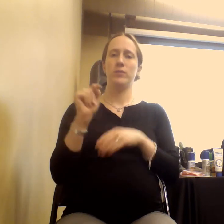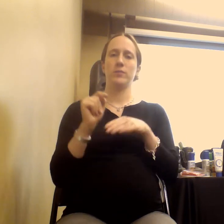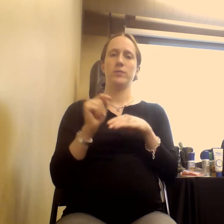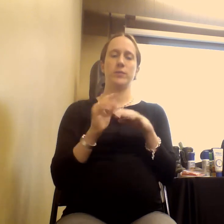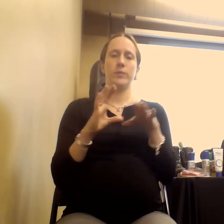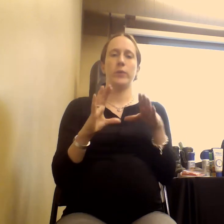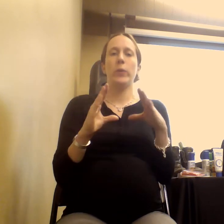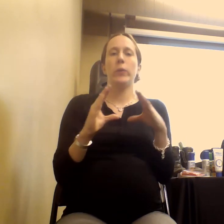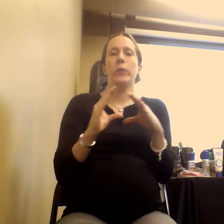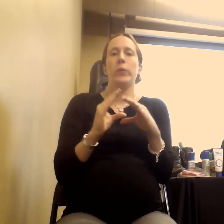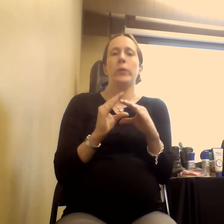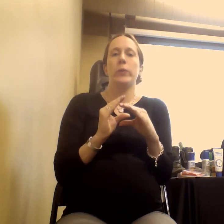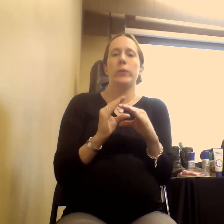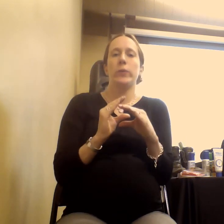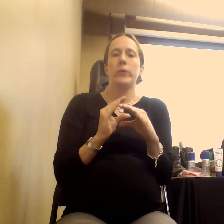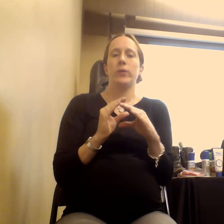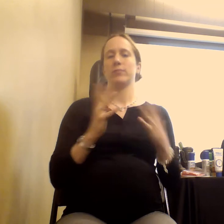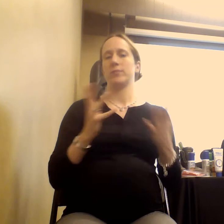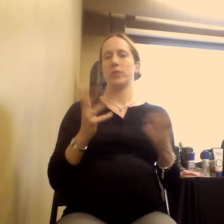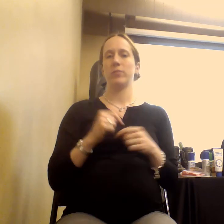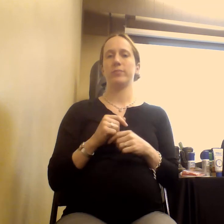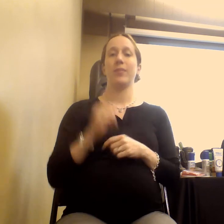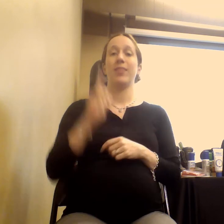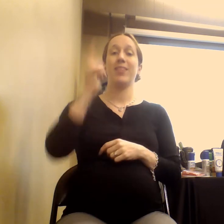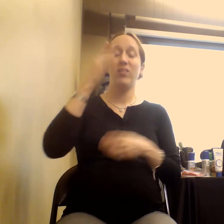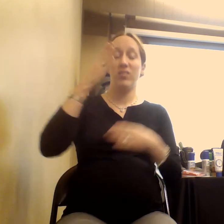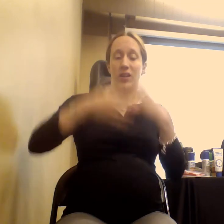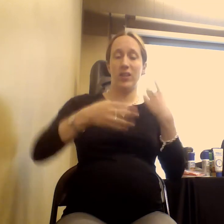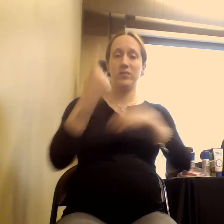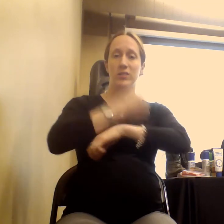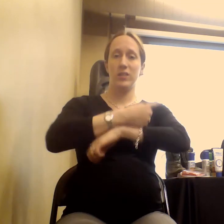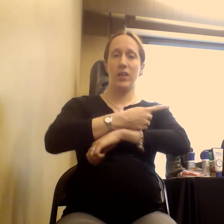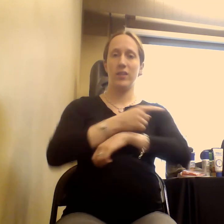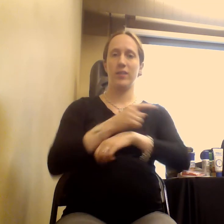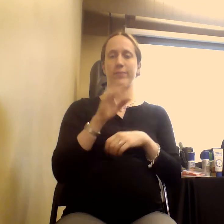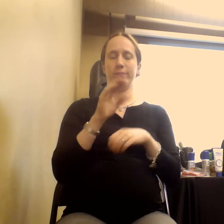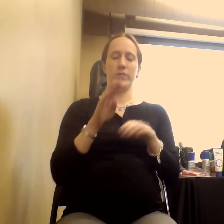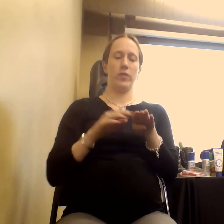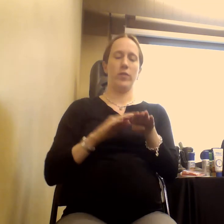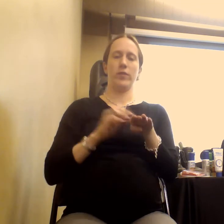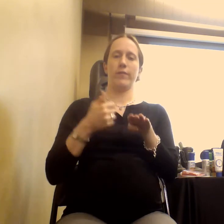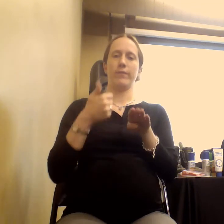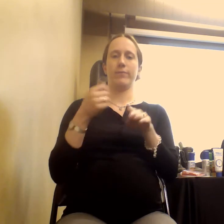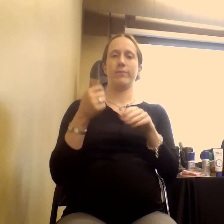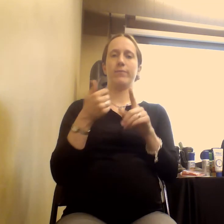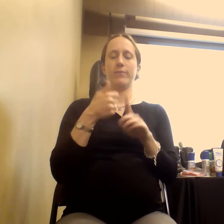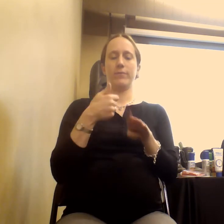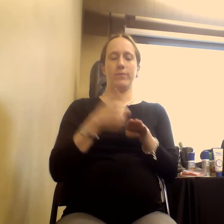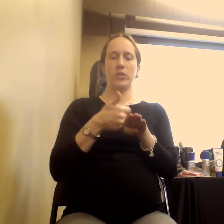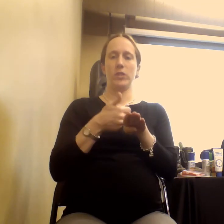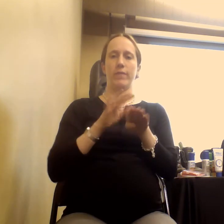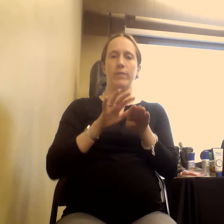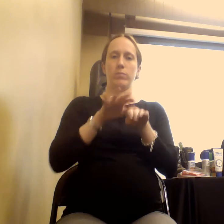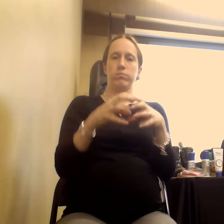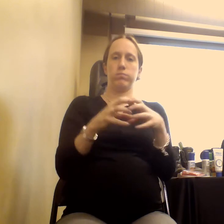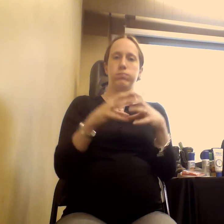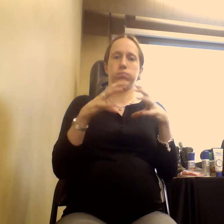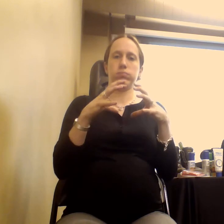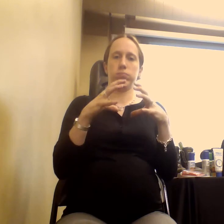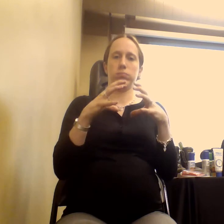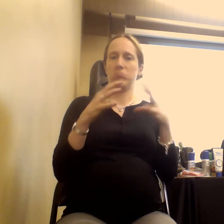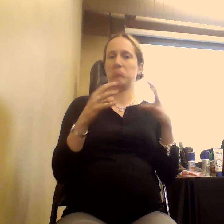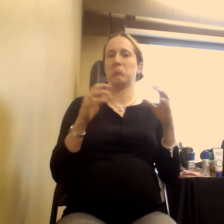day. We'll measure you up. We'll get all those toe lengths. We'll look for the overall length, the arch length, the width. And once we do that,